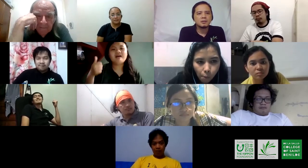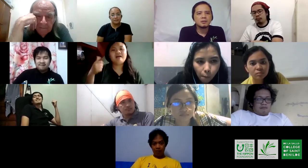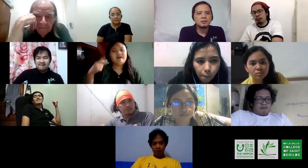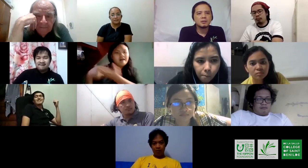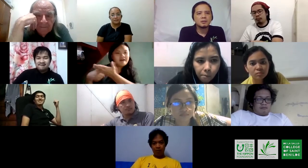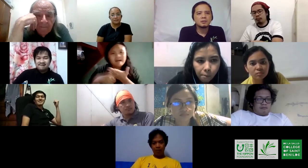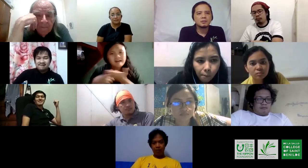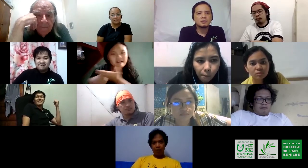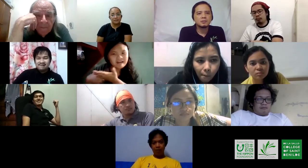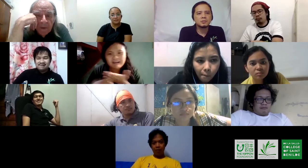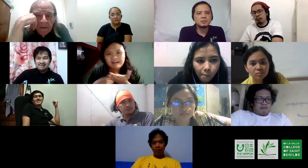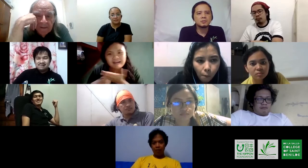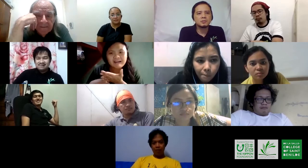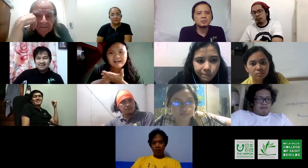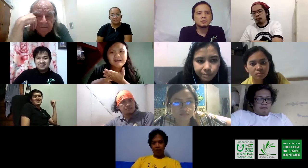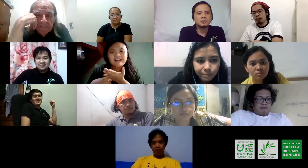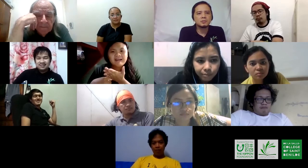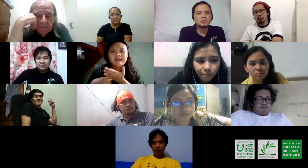Mm-hmm.